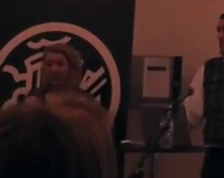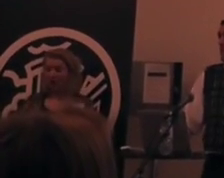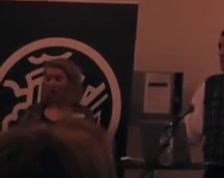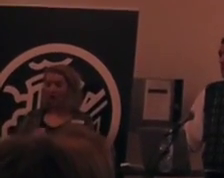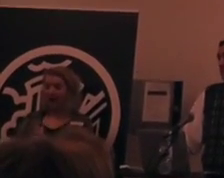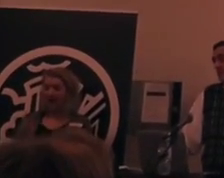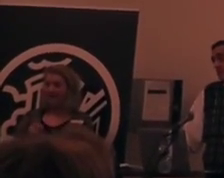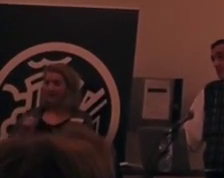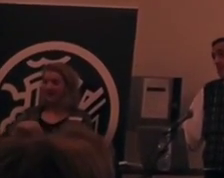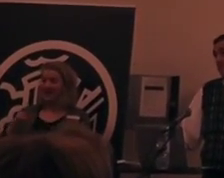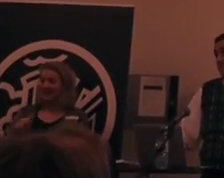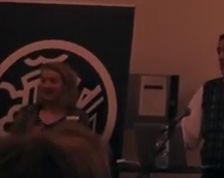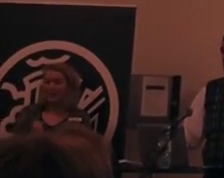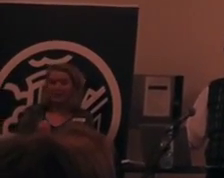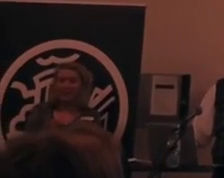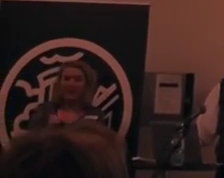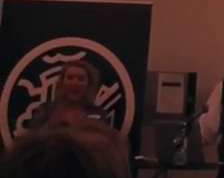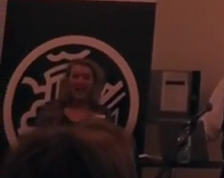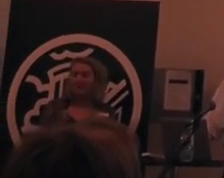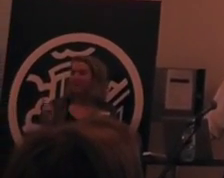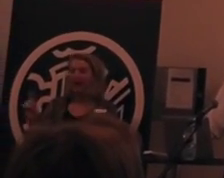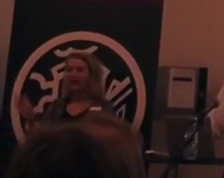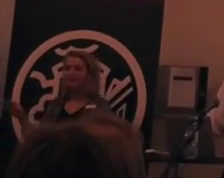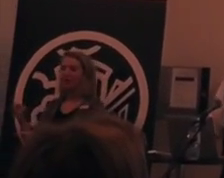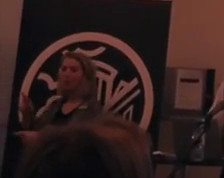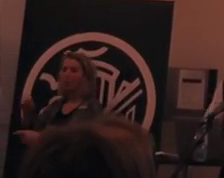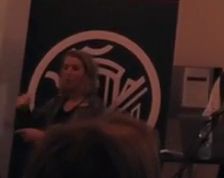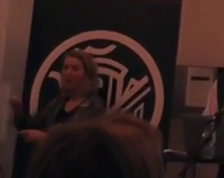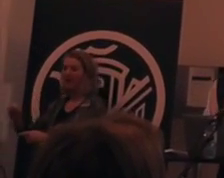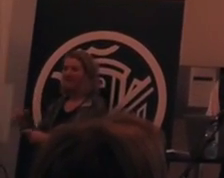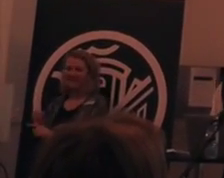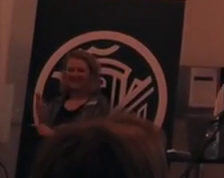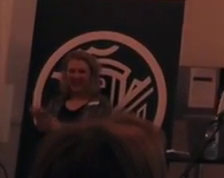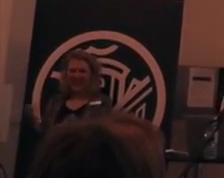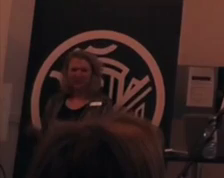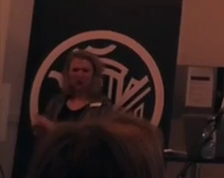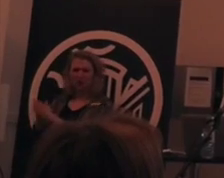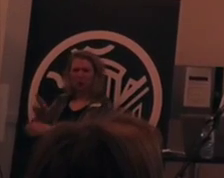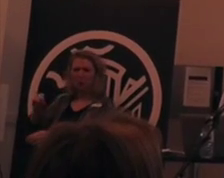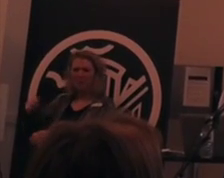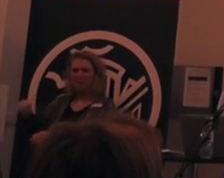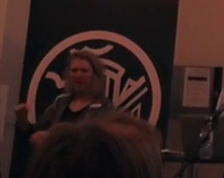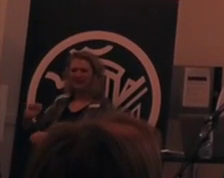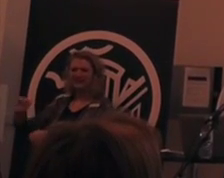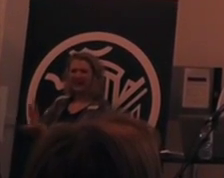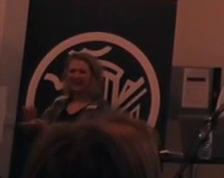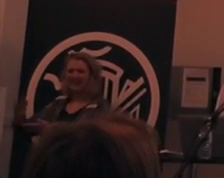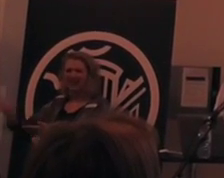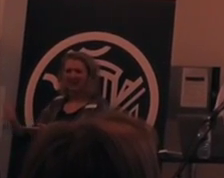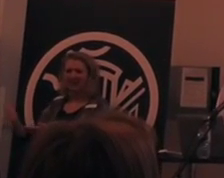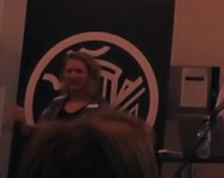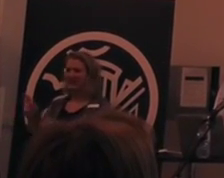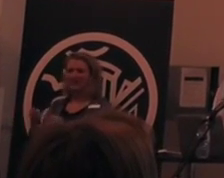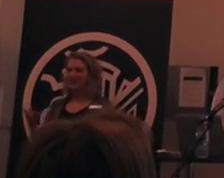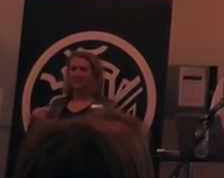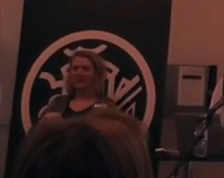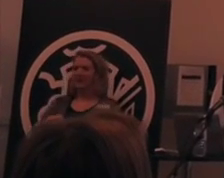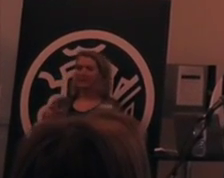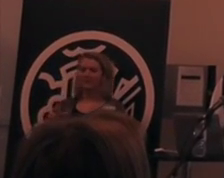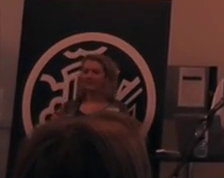everyone, but we won't work with the Roma. And if you can't support Roma rights, then you can't be, you know, part of the Harvey Milk